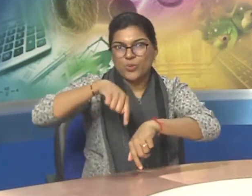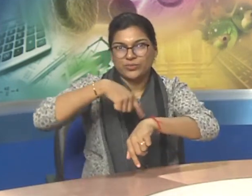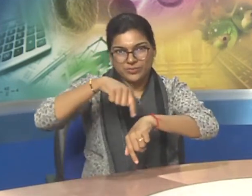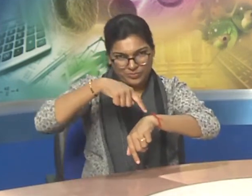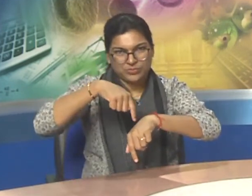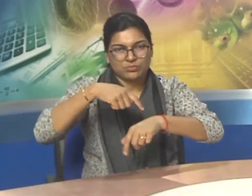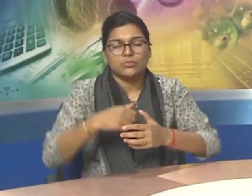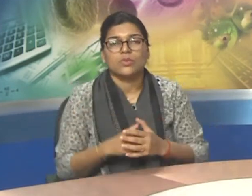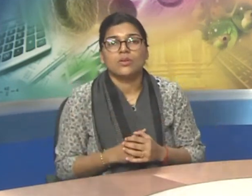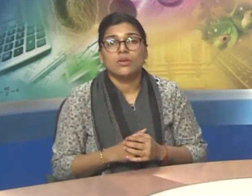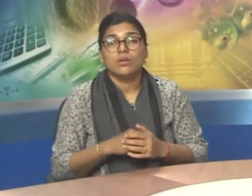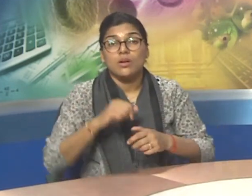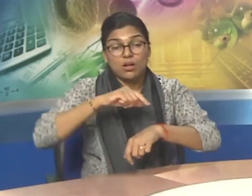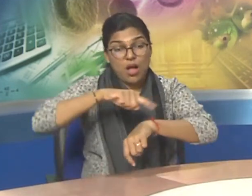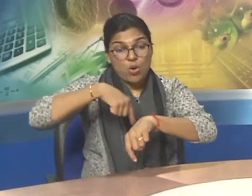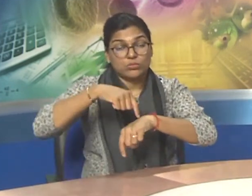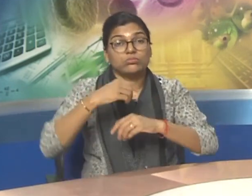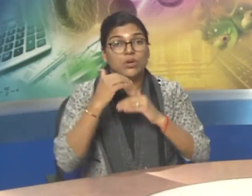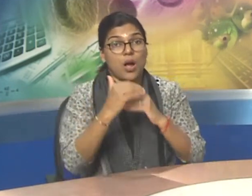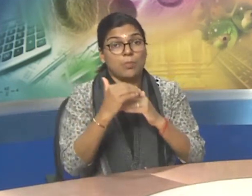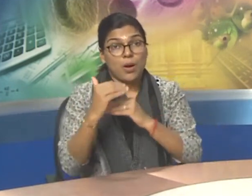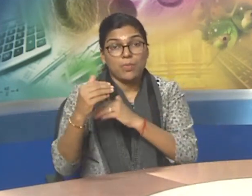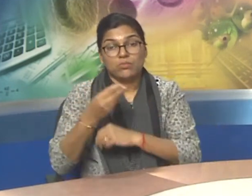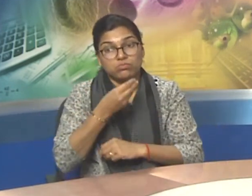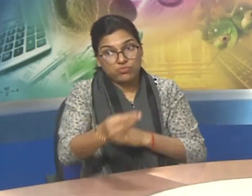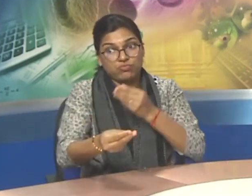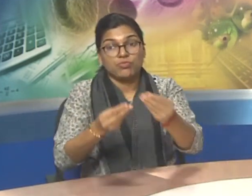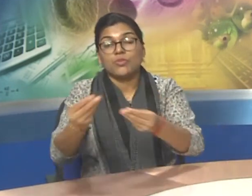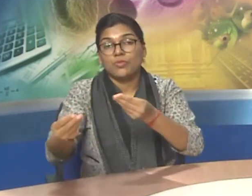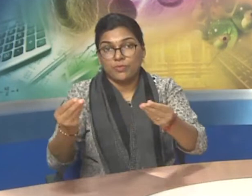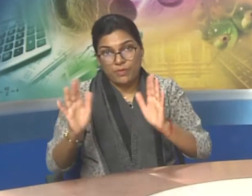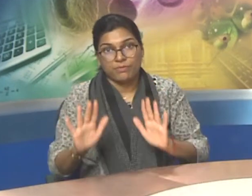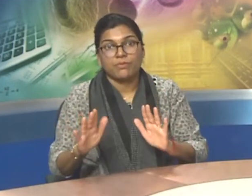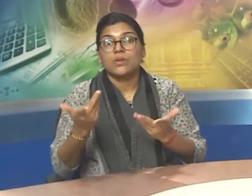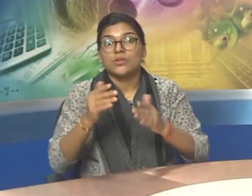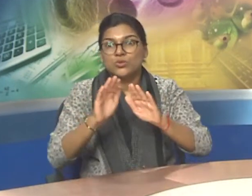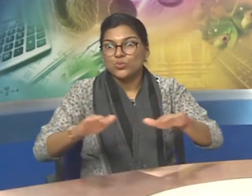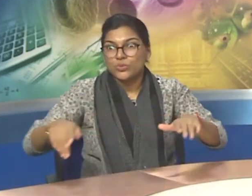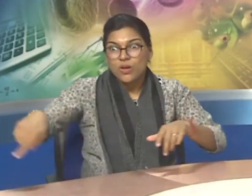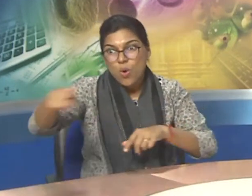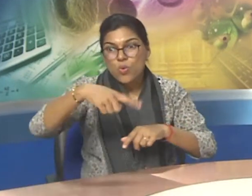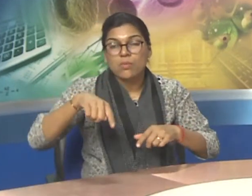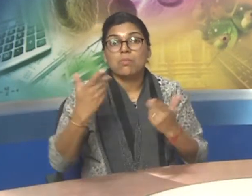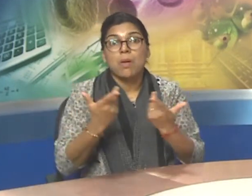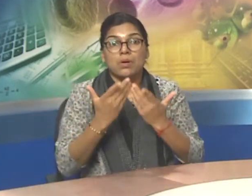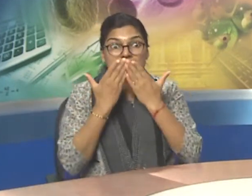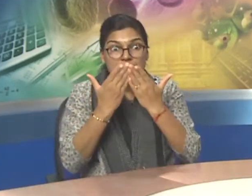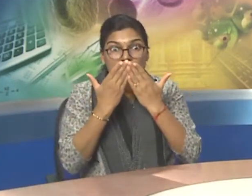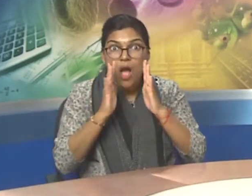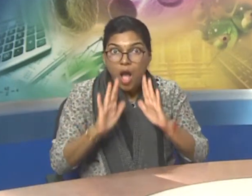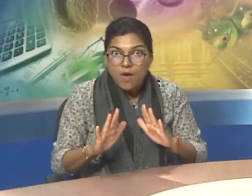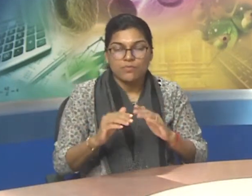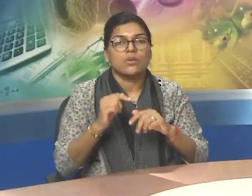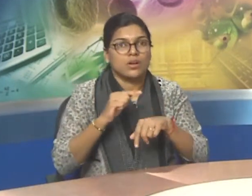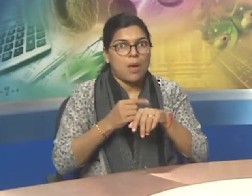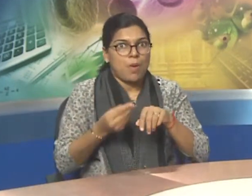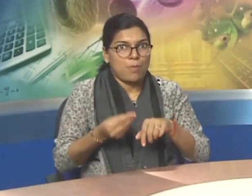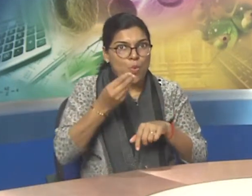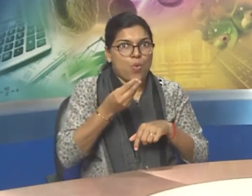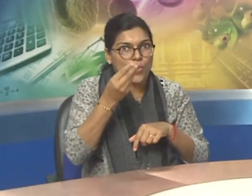And if we deeply understand the meaning of the library hours, that means certain specific time periods